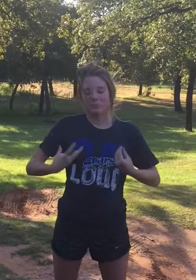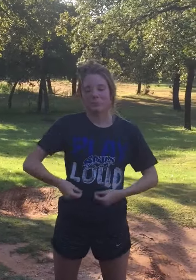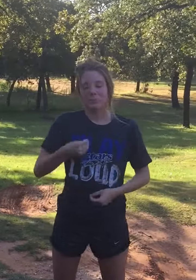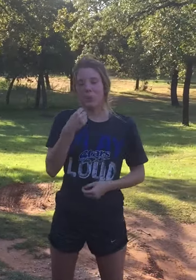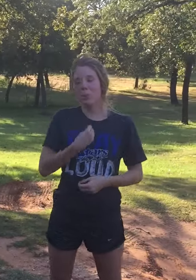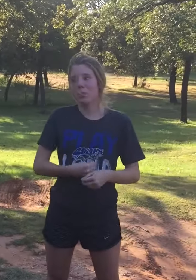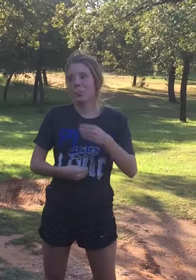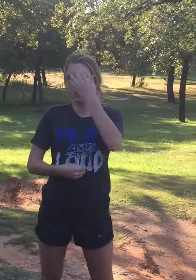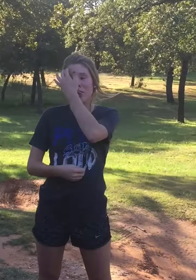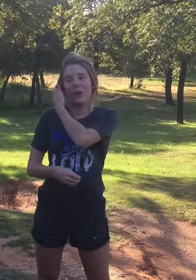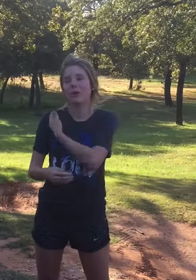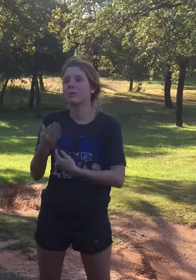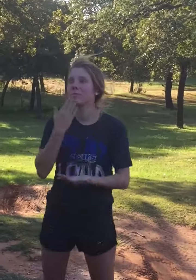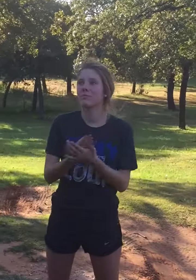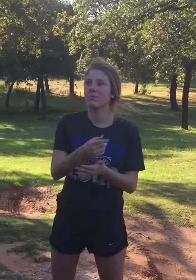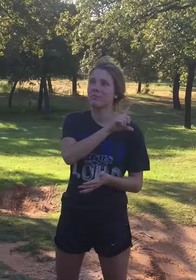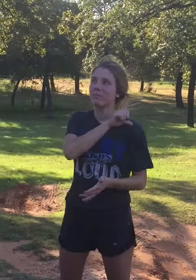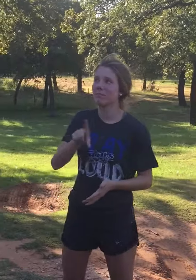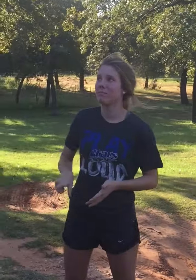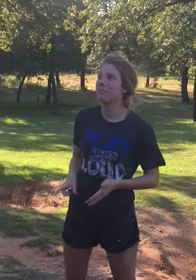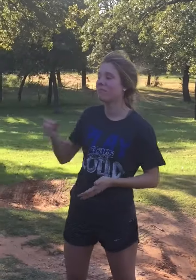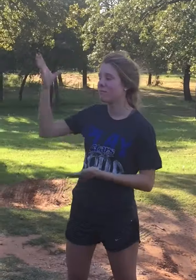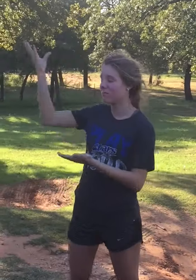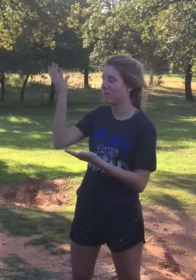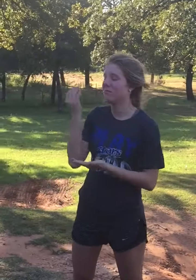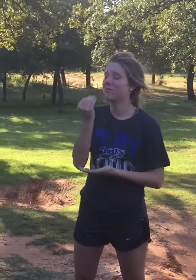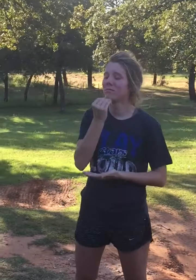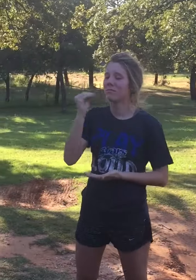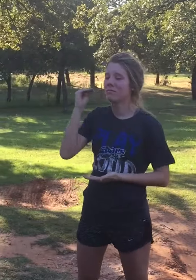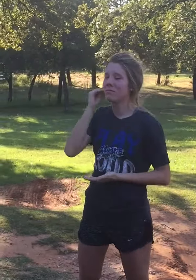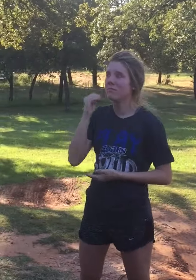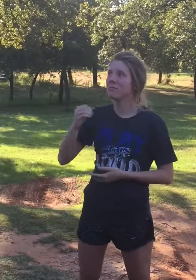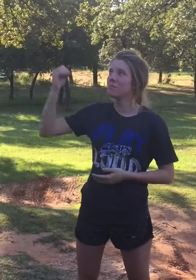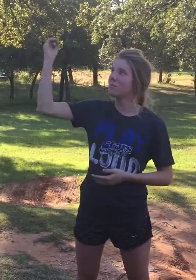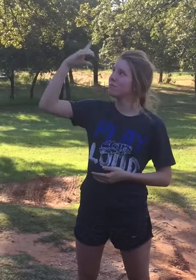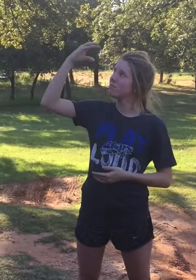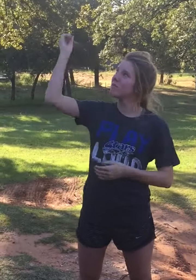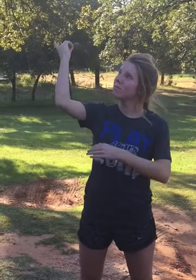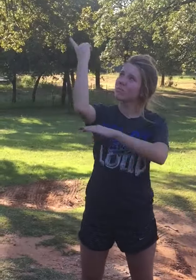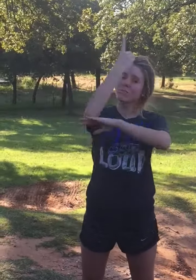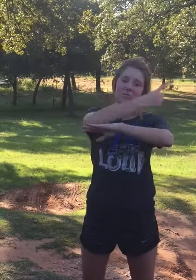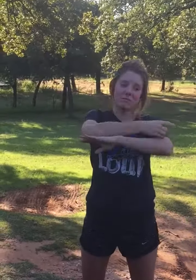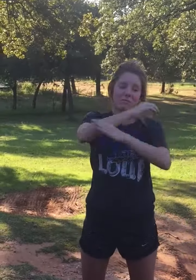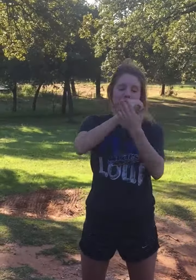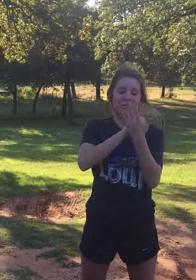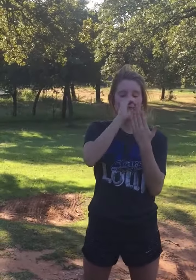suit. When the good Lord called you home on that sunny day.